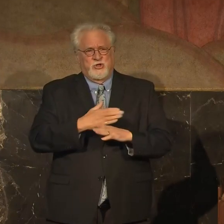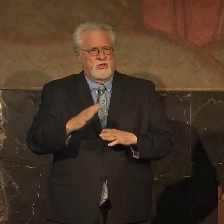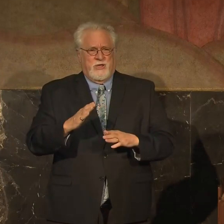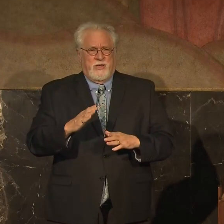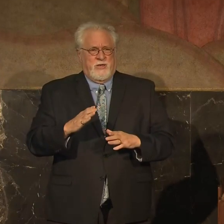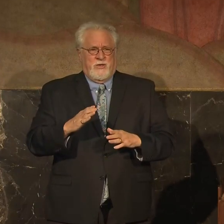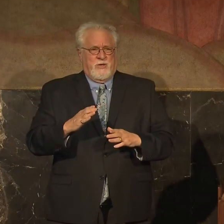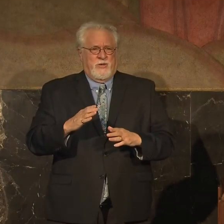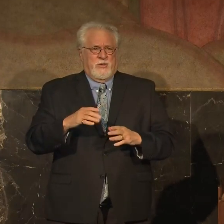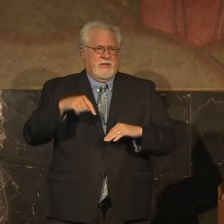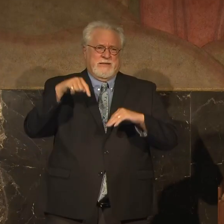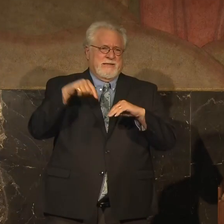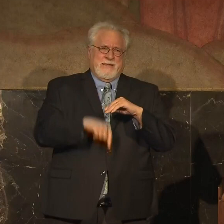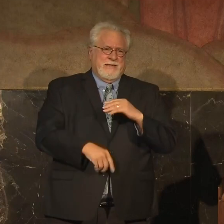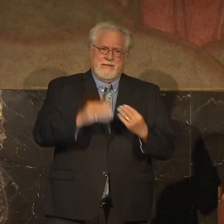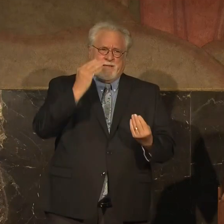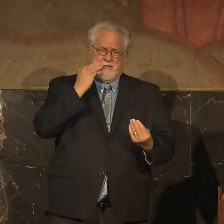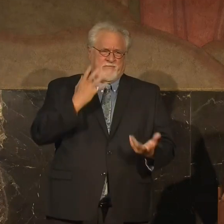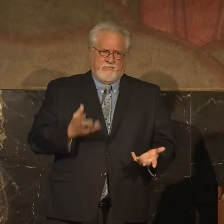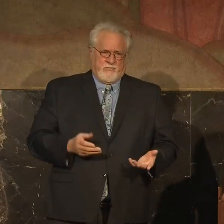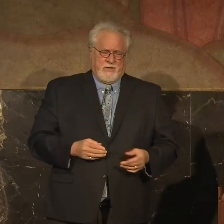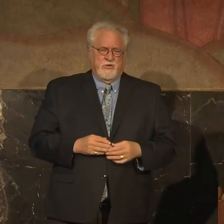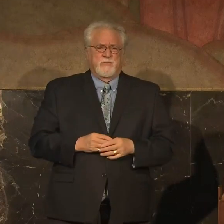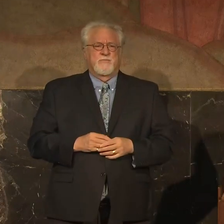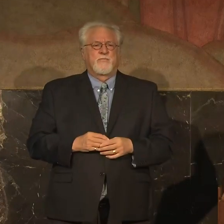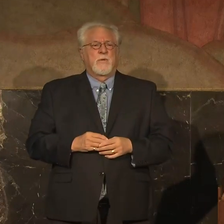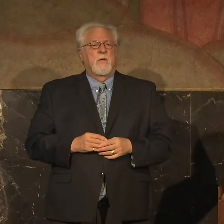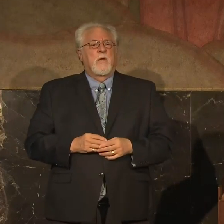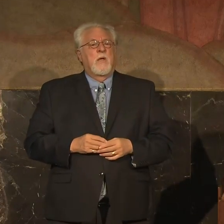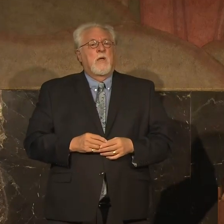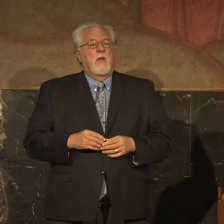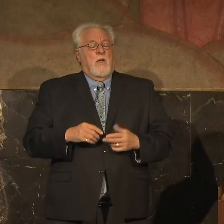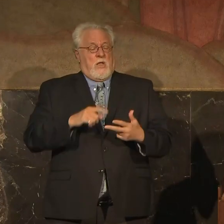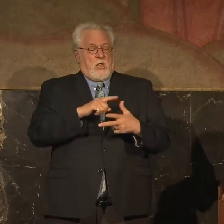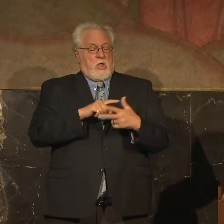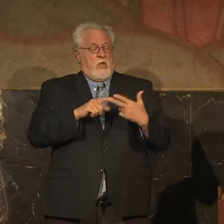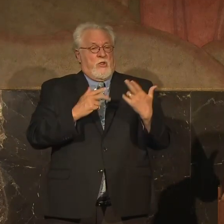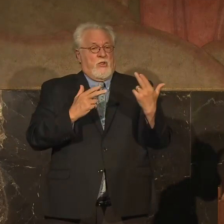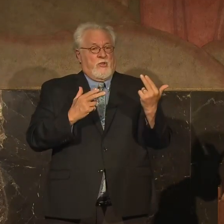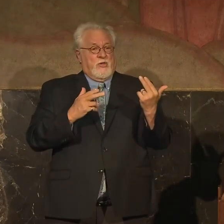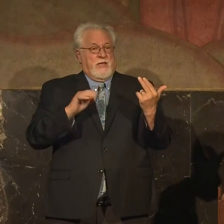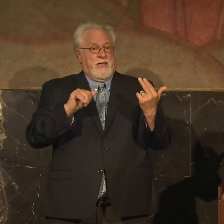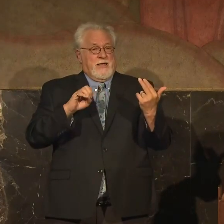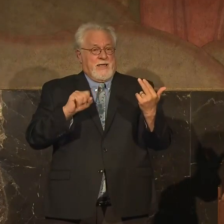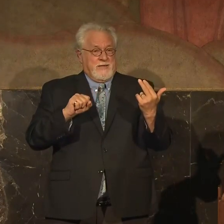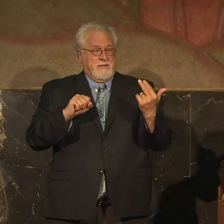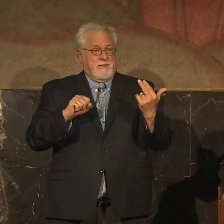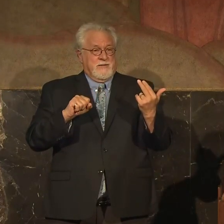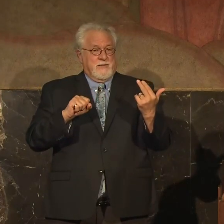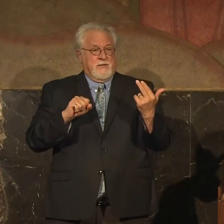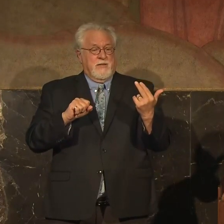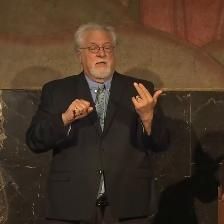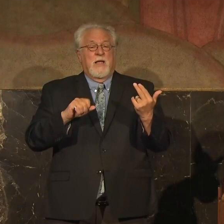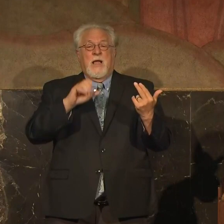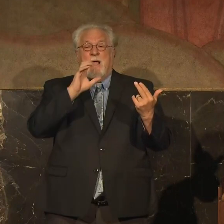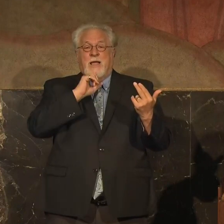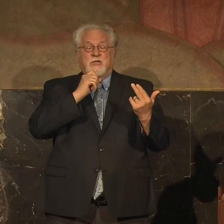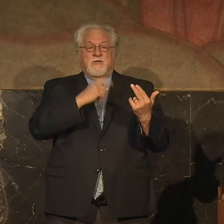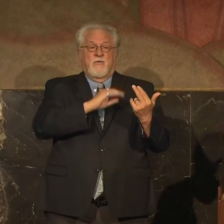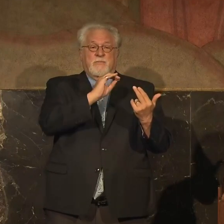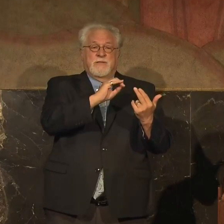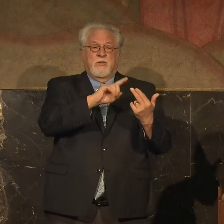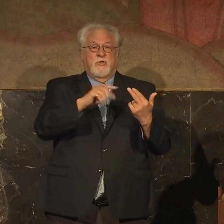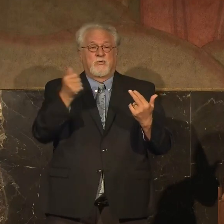additional details at this time. Of the 13 confirmed cases, the range in age is from 0